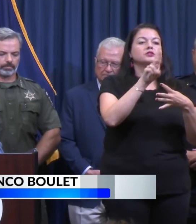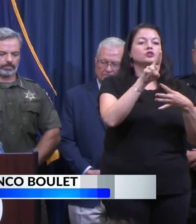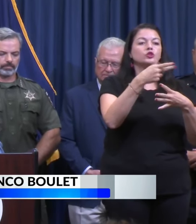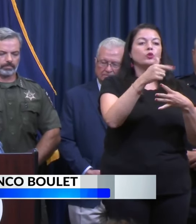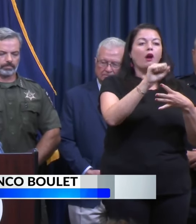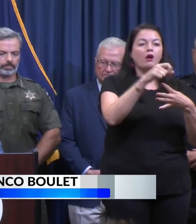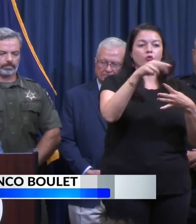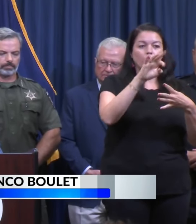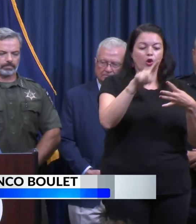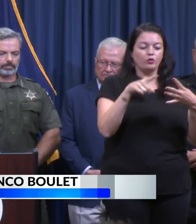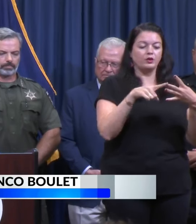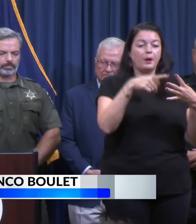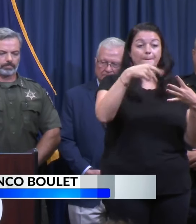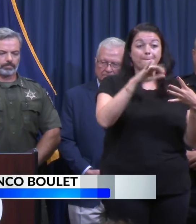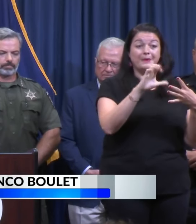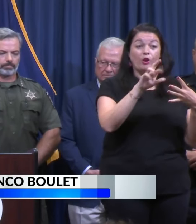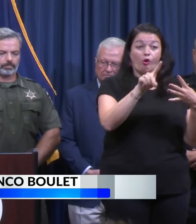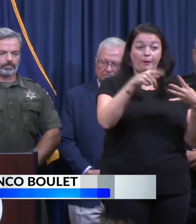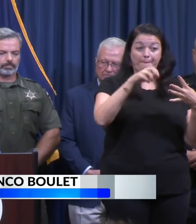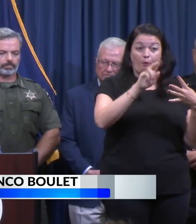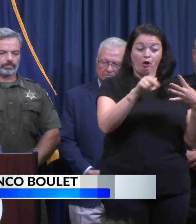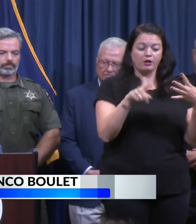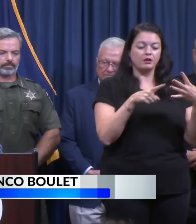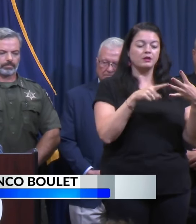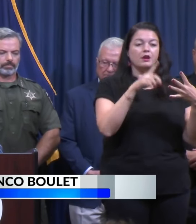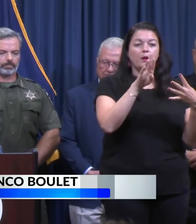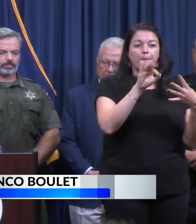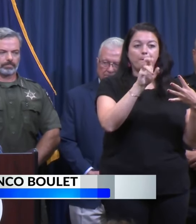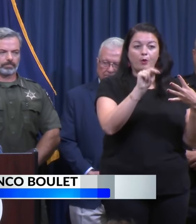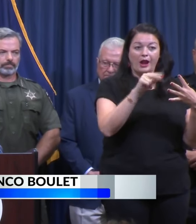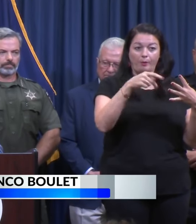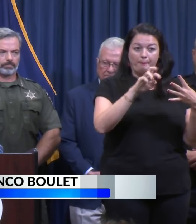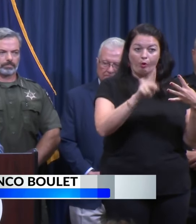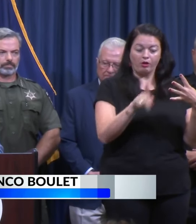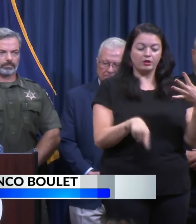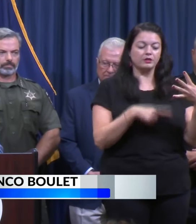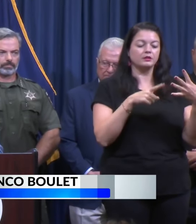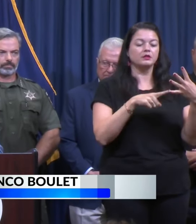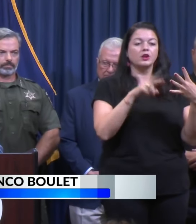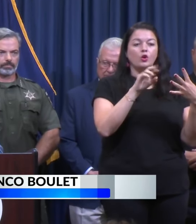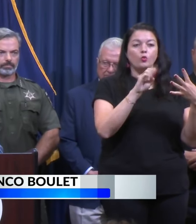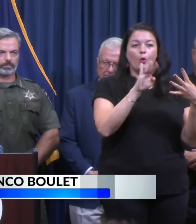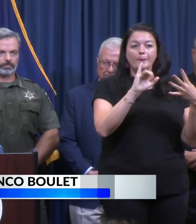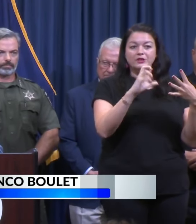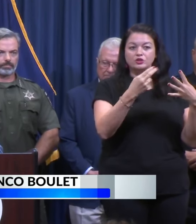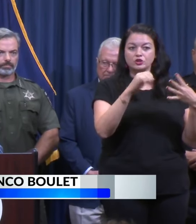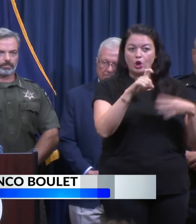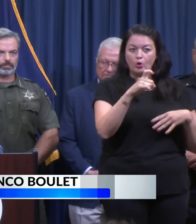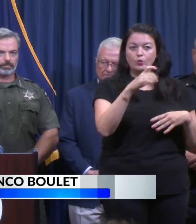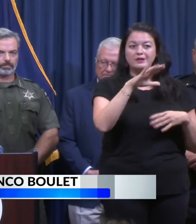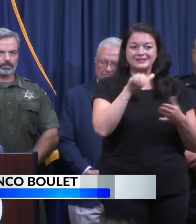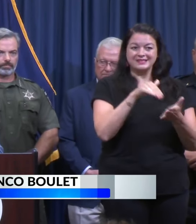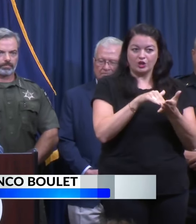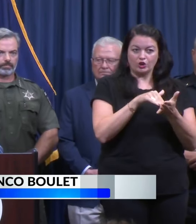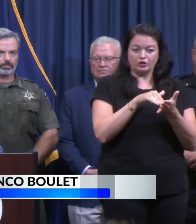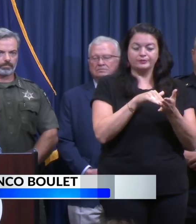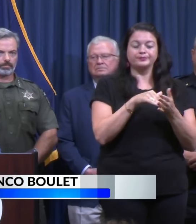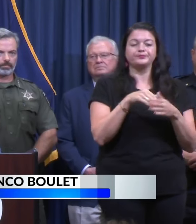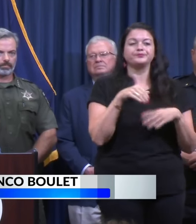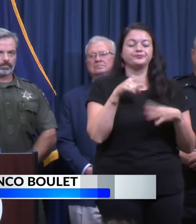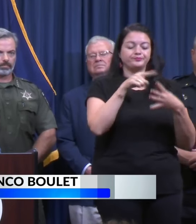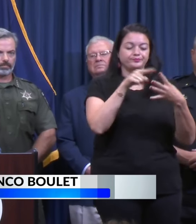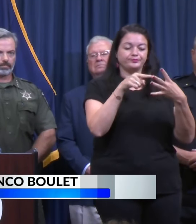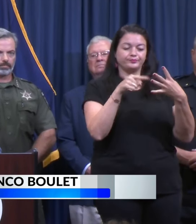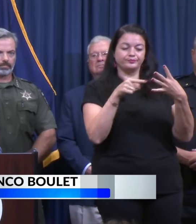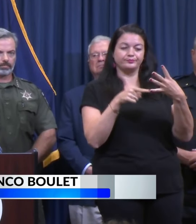Lane, Brown Park at 1234 East Pont de Mouton Road, Robichaud Center at 1919 E. Russ Landry